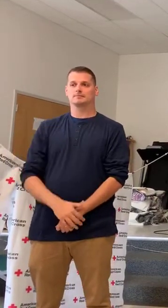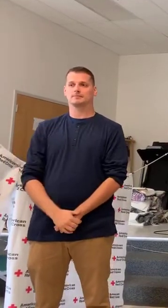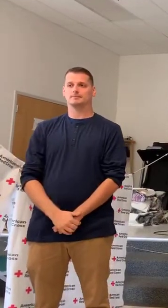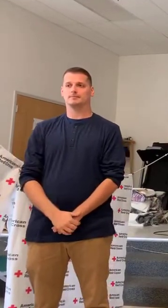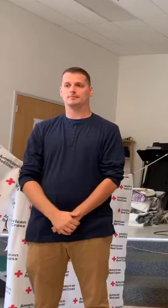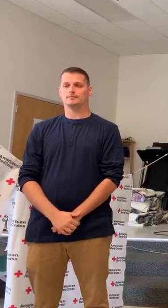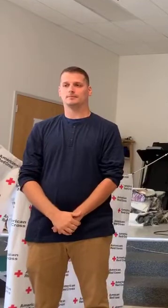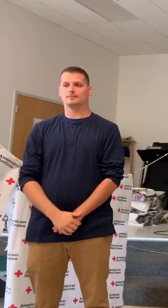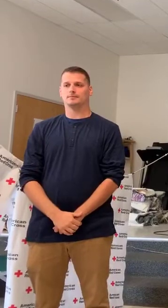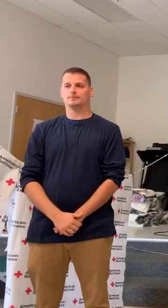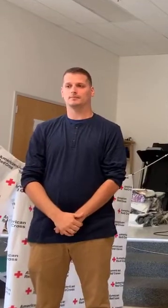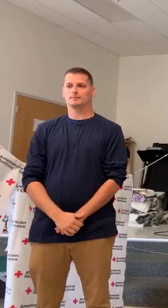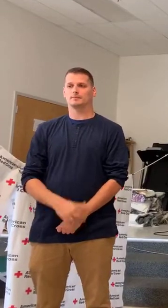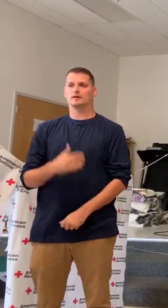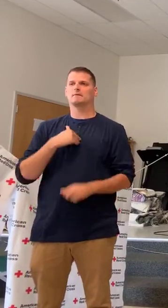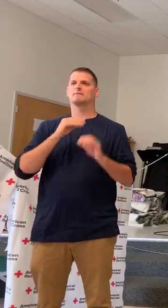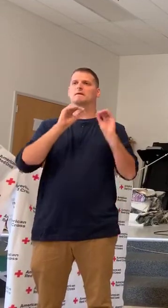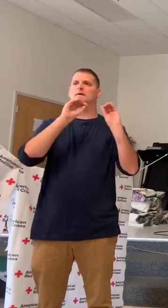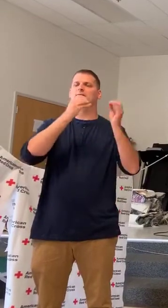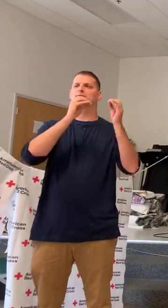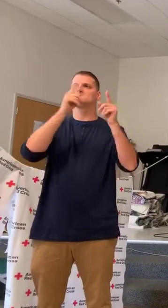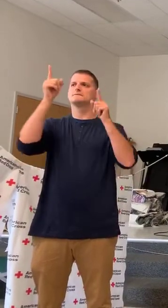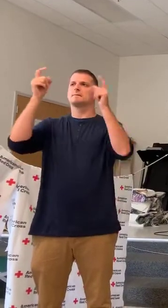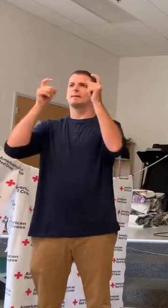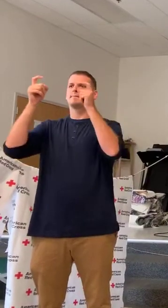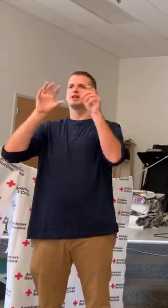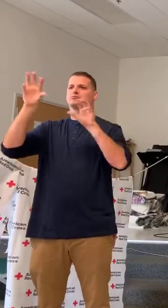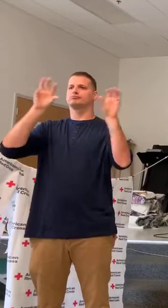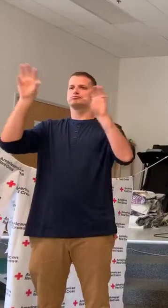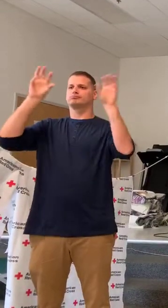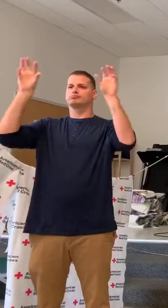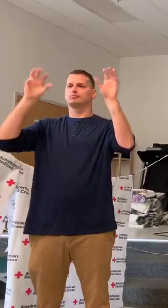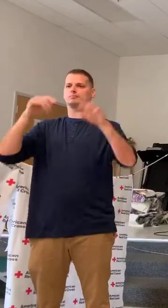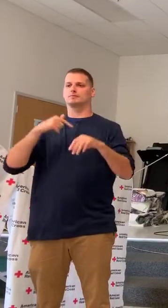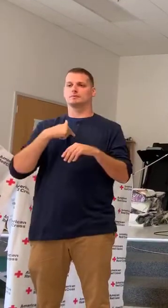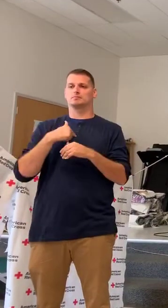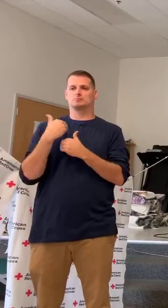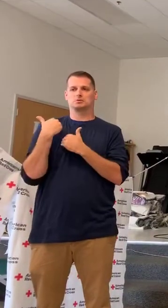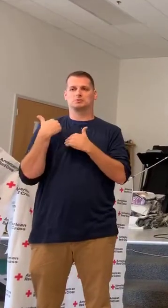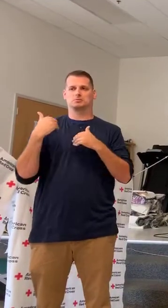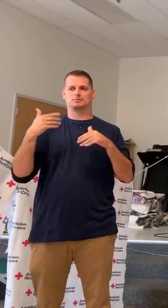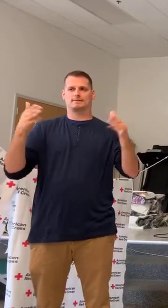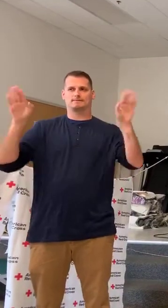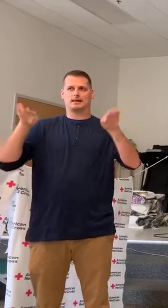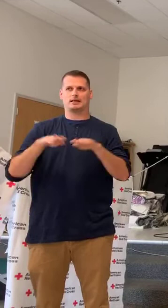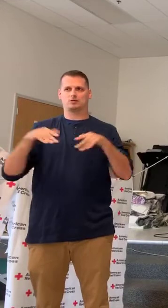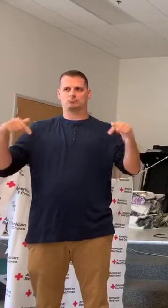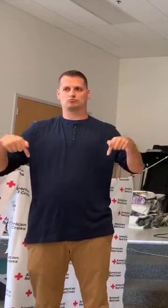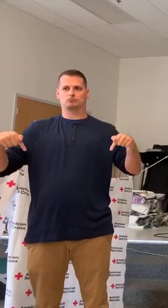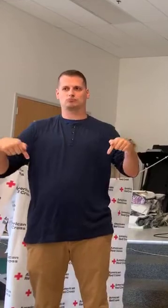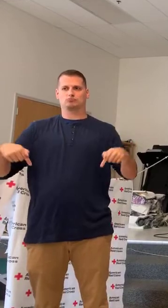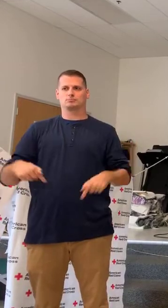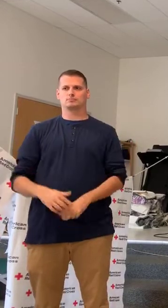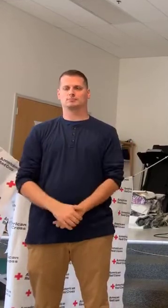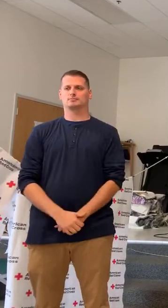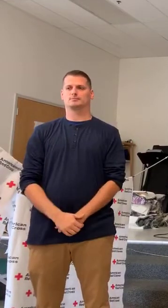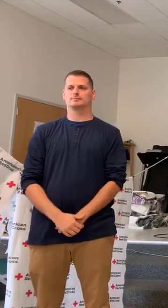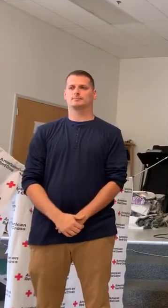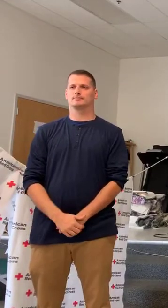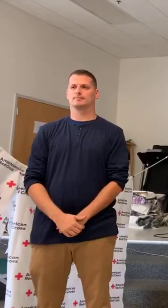have communities like this, the Matsu Valley, Anchorage, Kenai, it's under critical protection, which means aggressive initial attack.